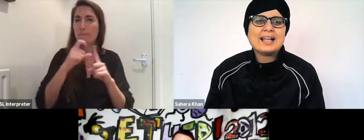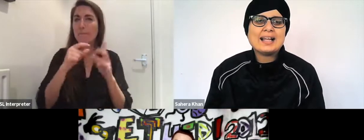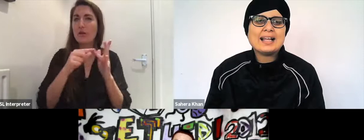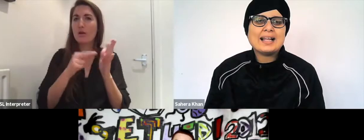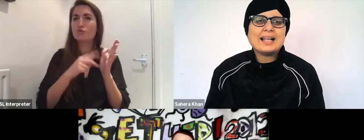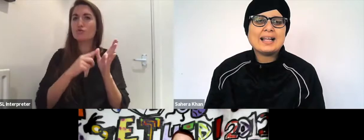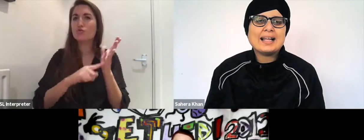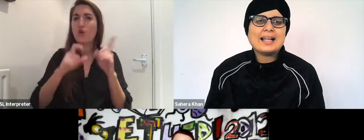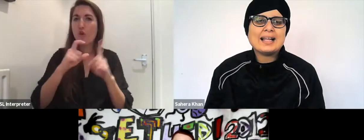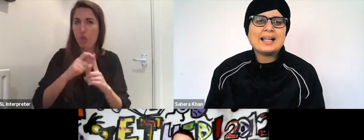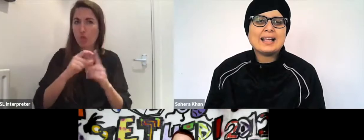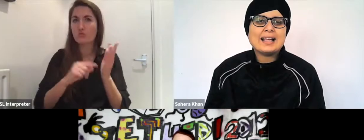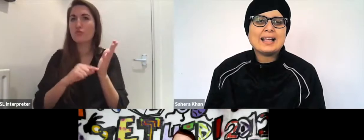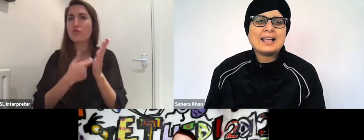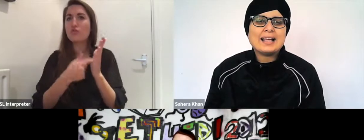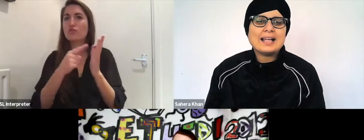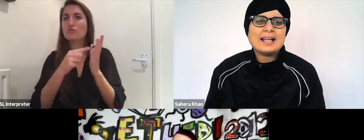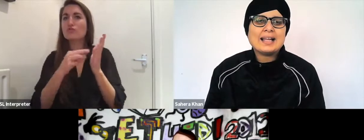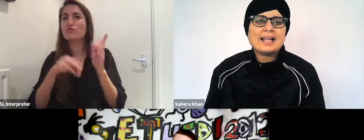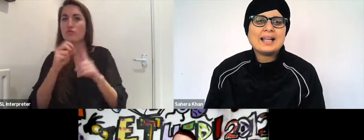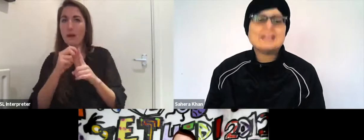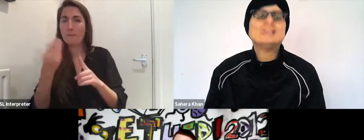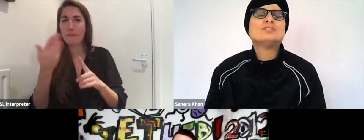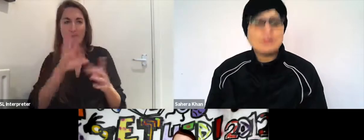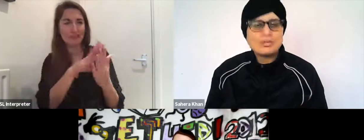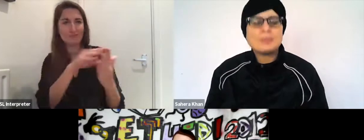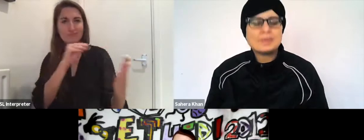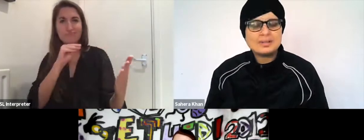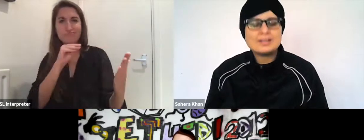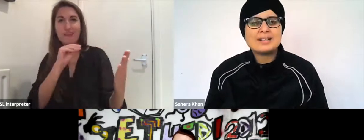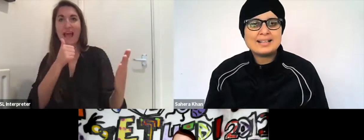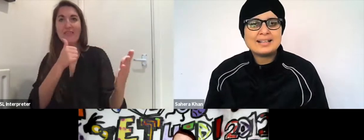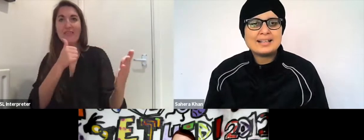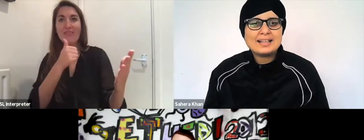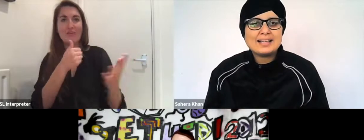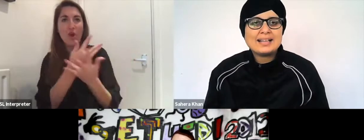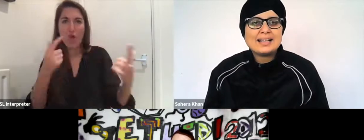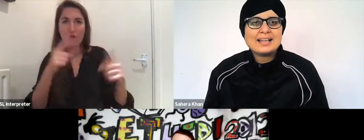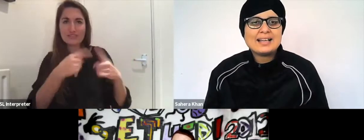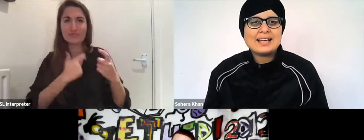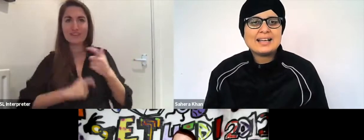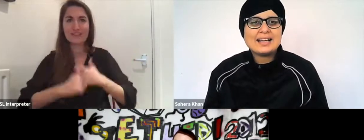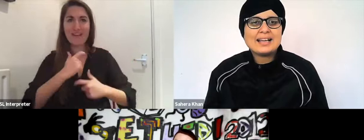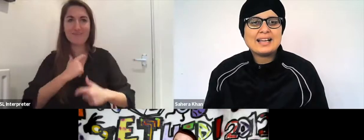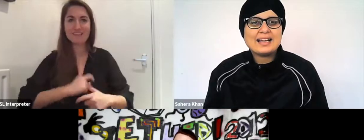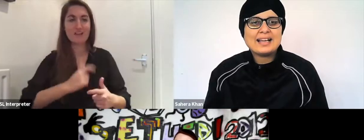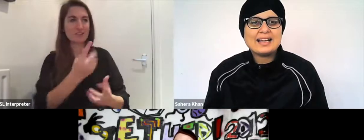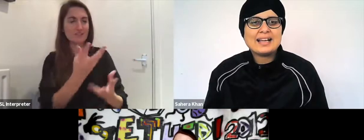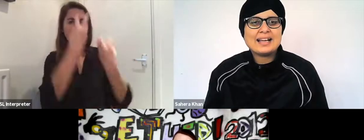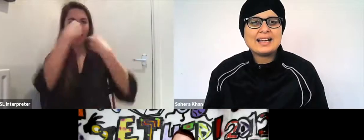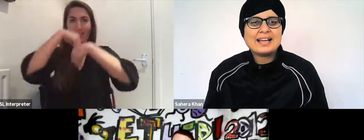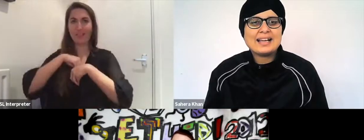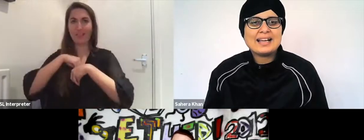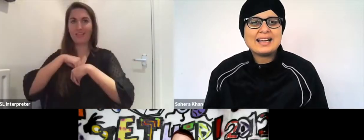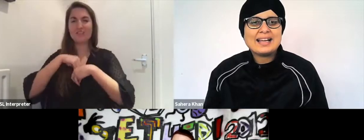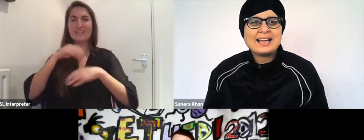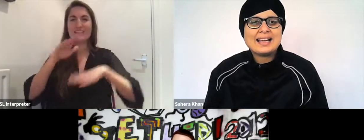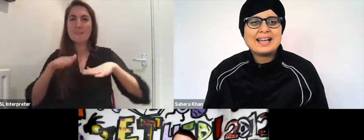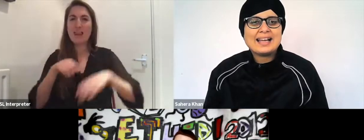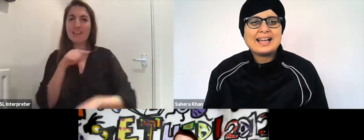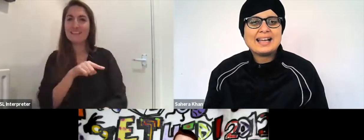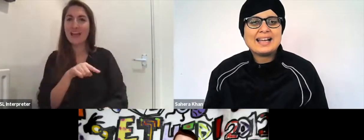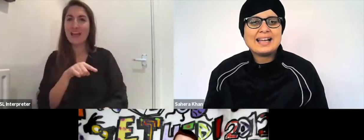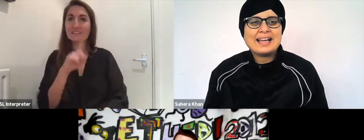the sketch. And there's just something just very, very funny about seeing you be each